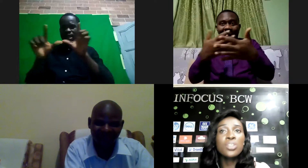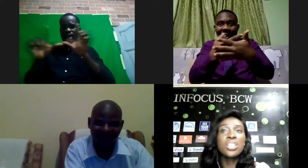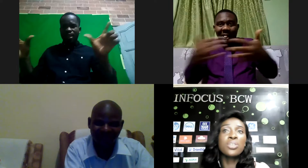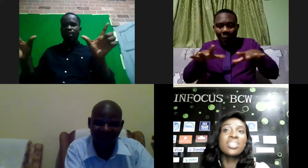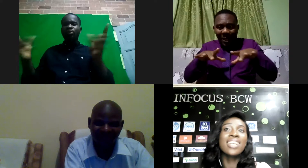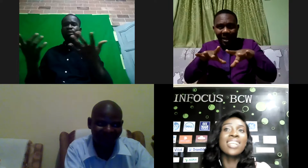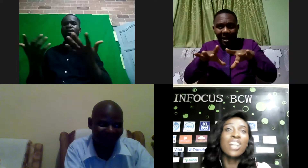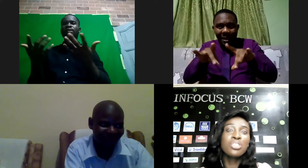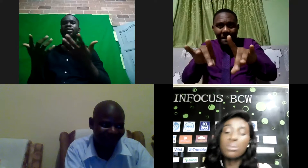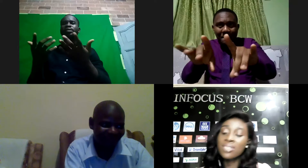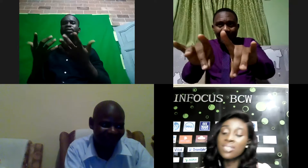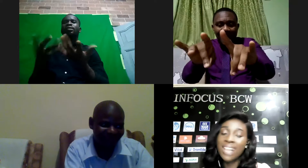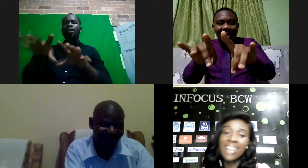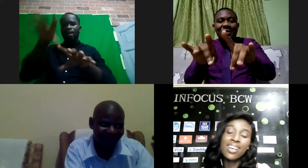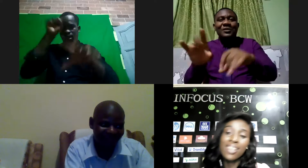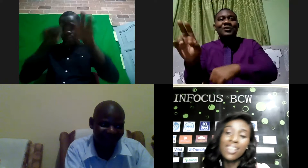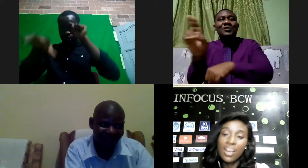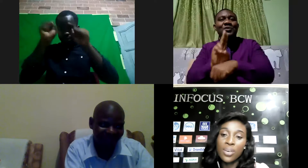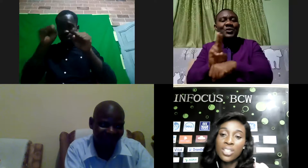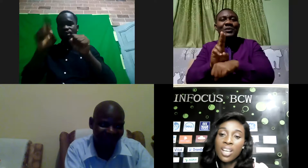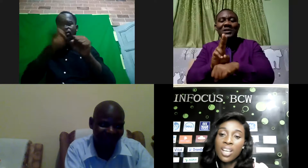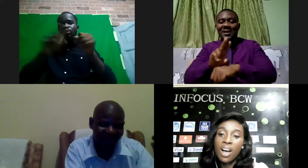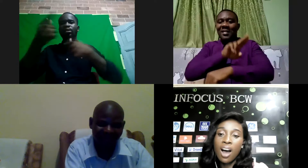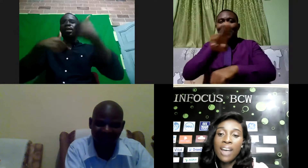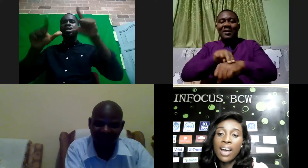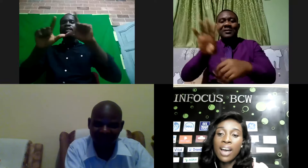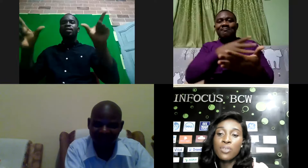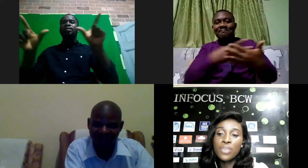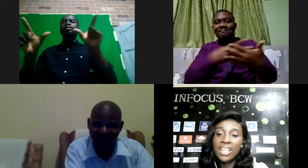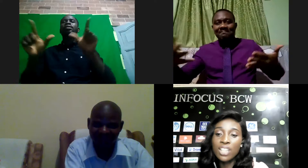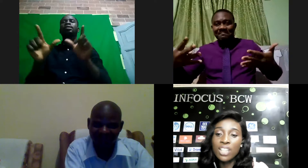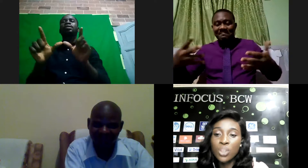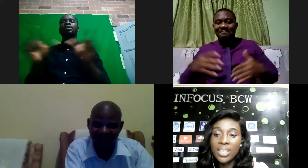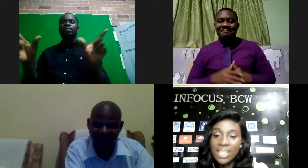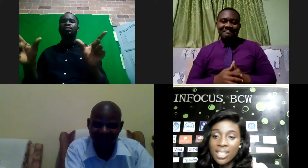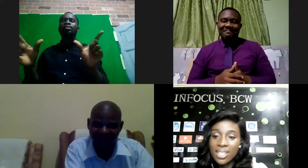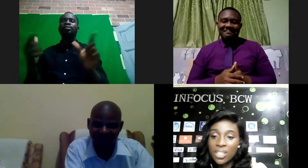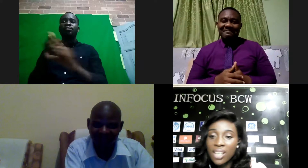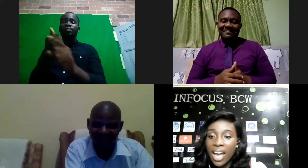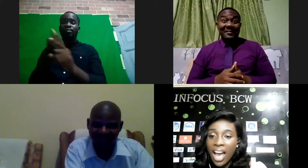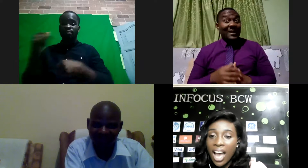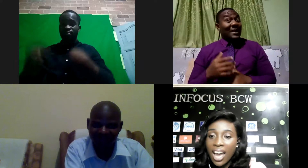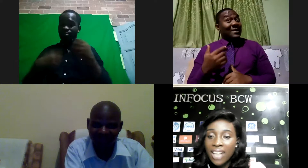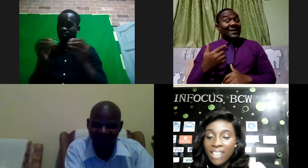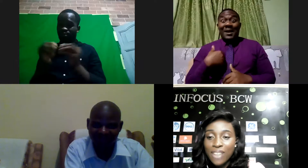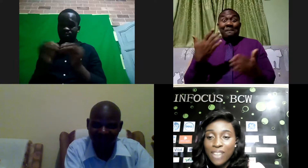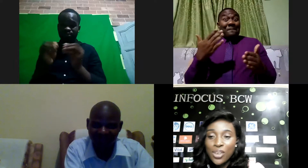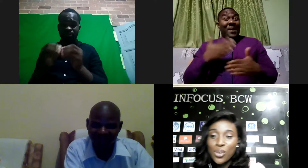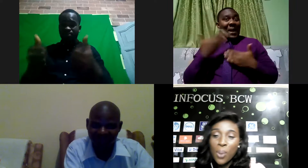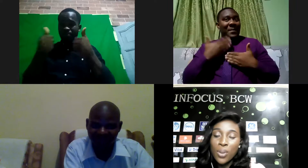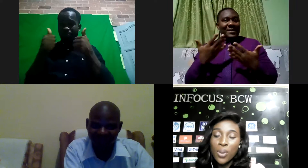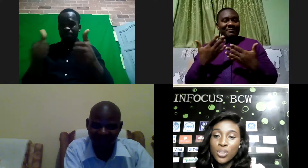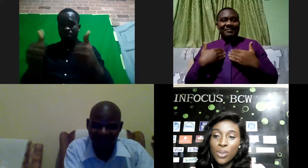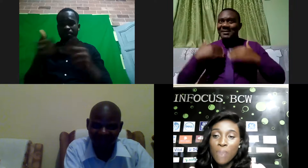pedagogy using National Sign Language. I have really enjoyed this session, and I do not